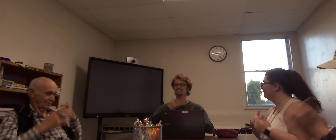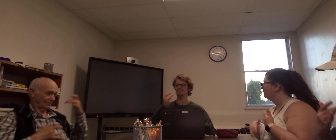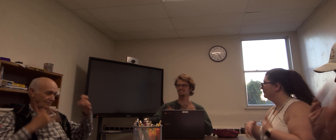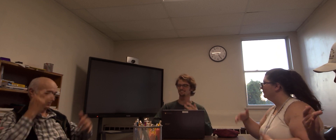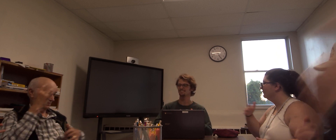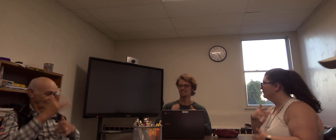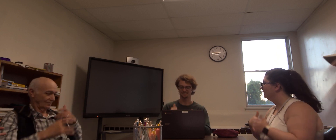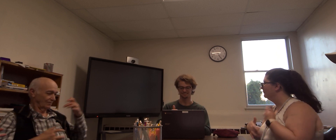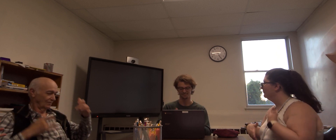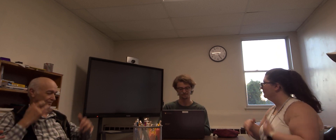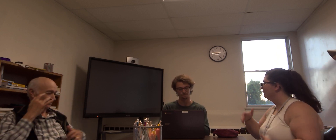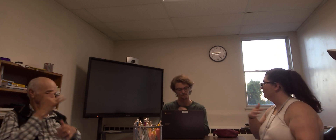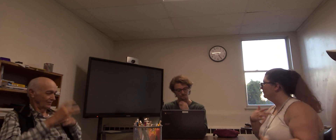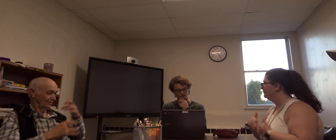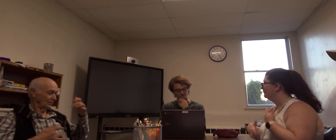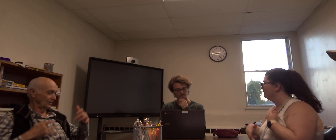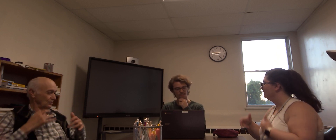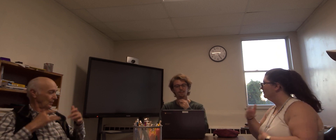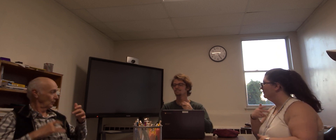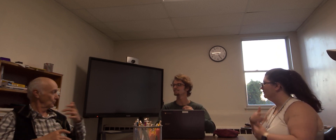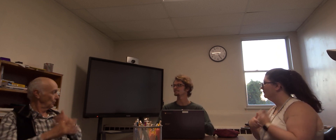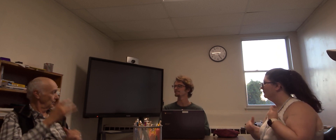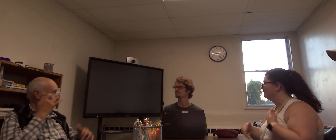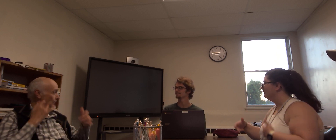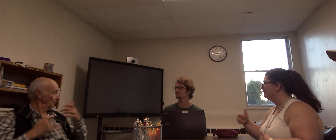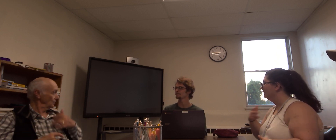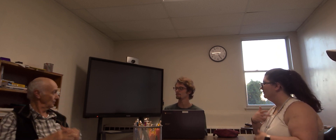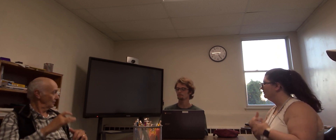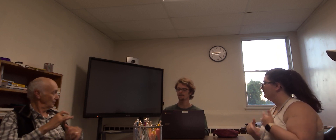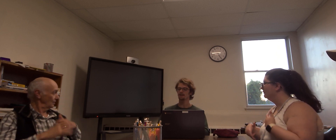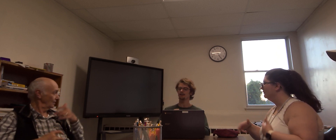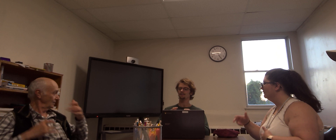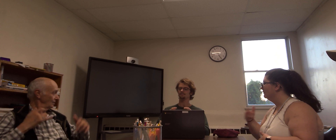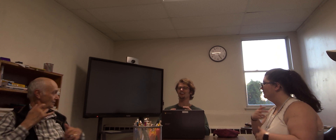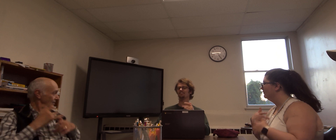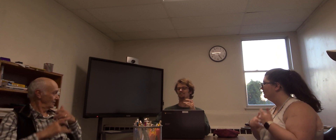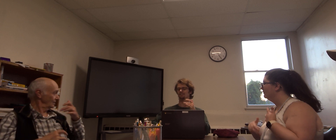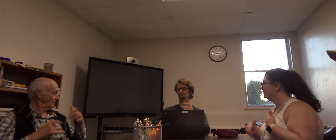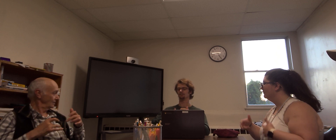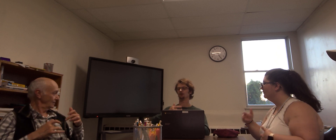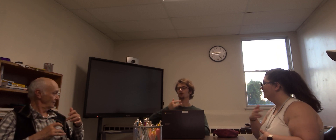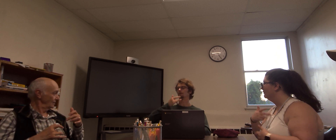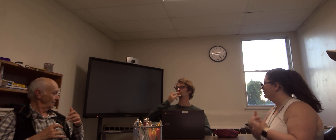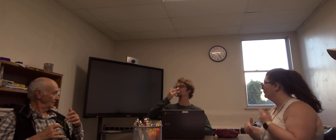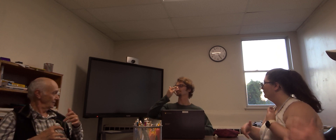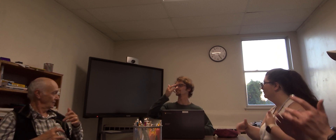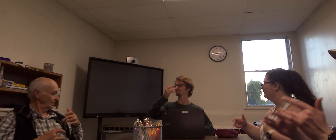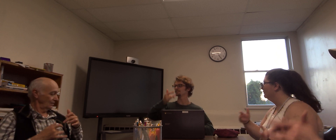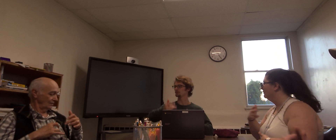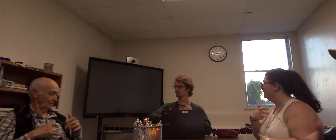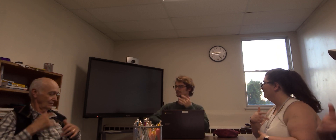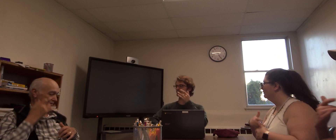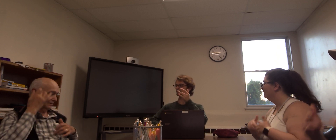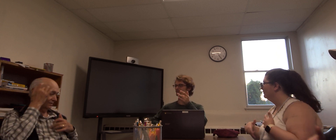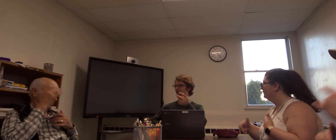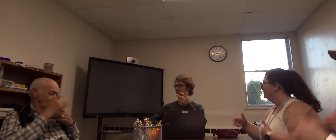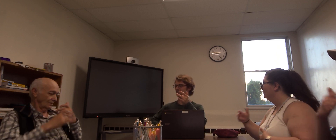cycle. Excellent. Doesn't matter which way you're going. I think it does. It should go upwards towards you rather